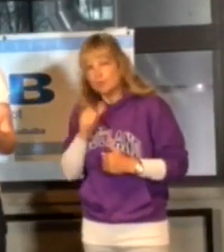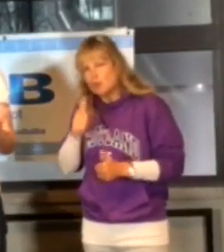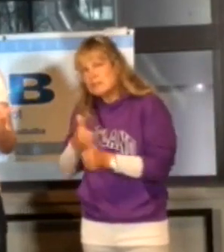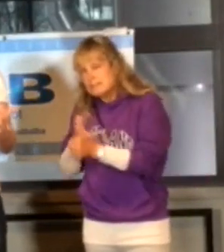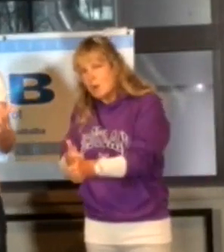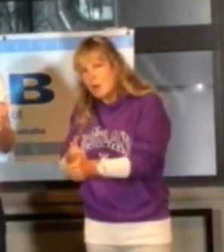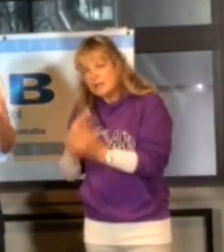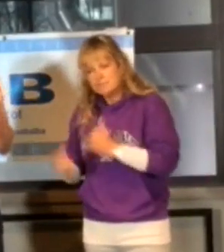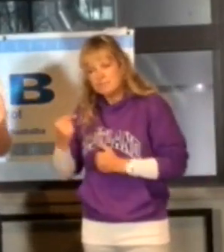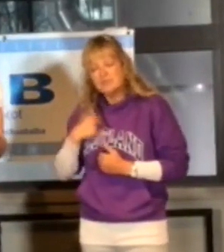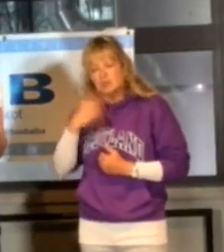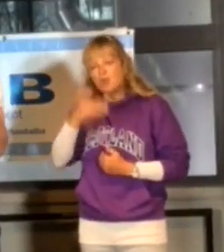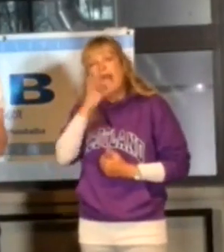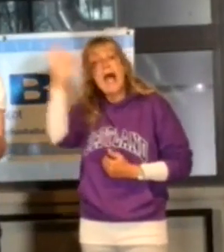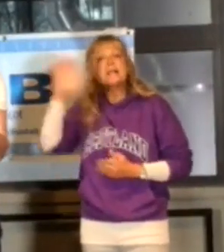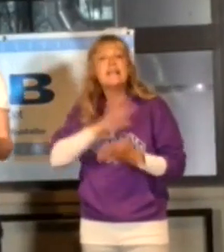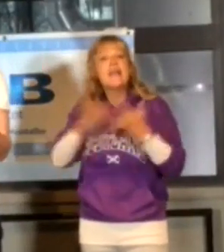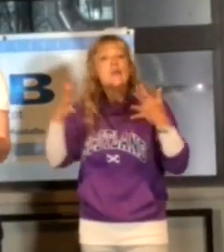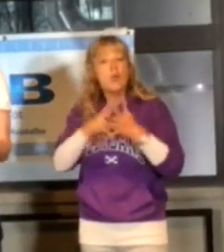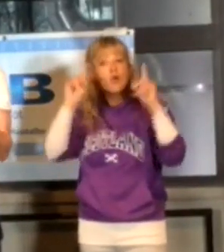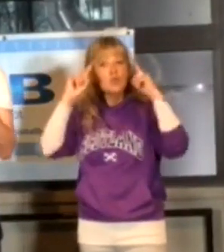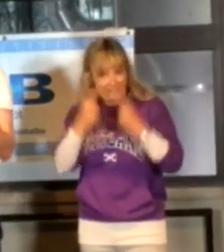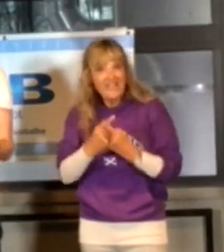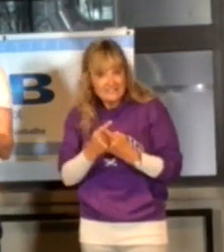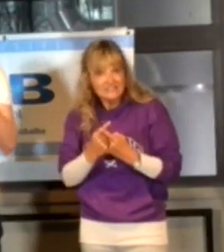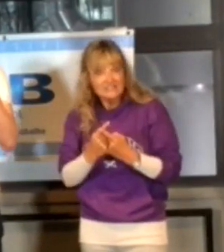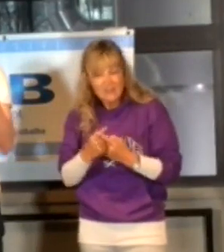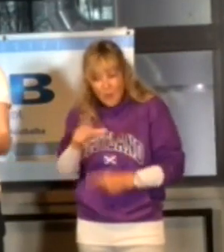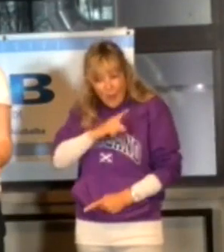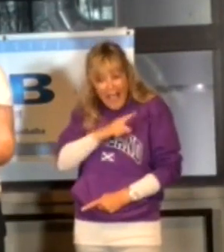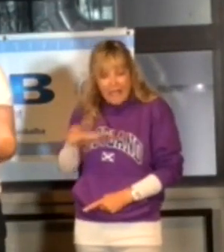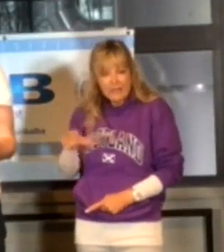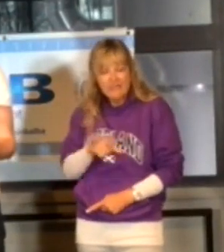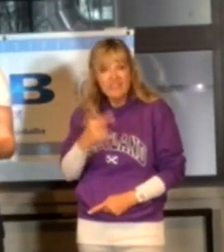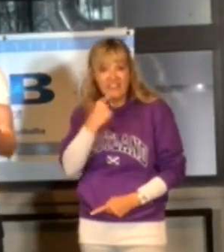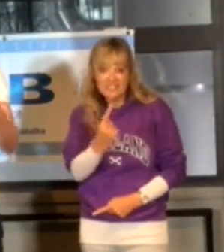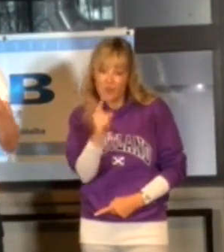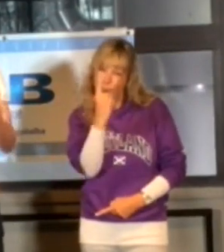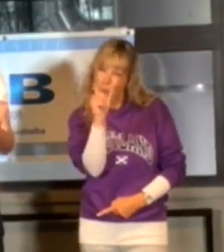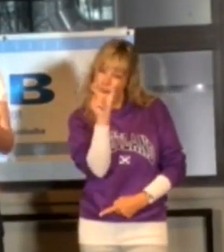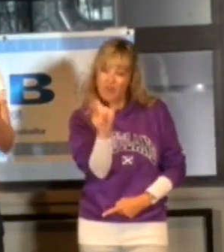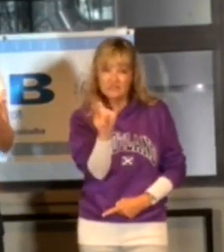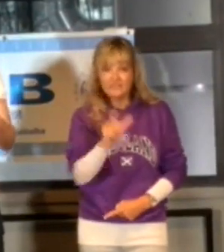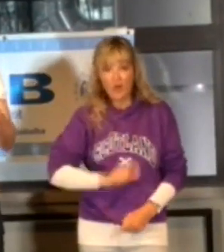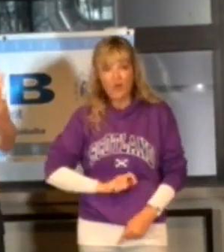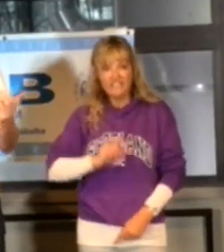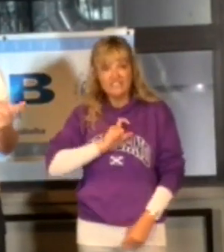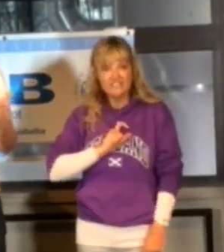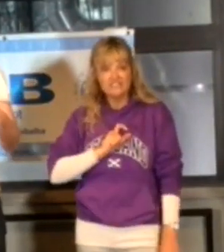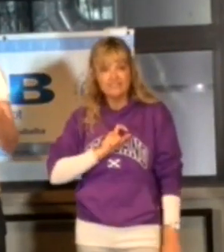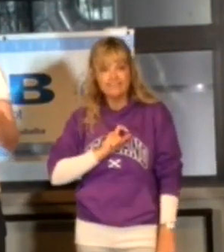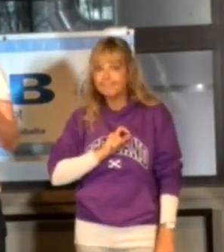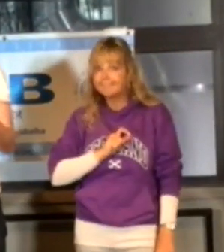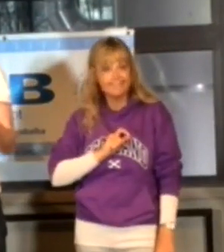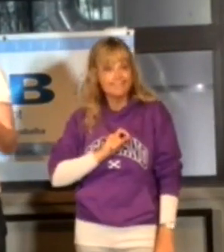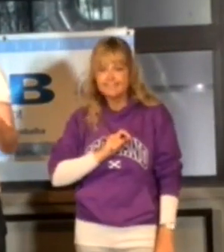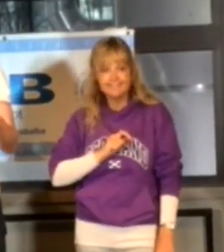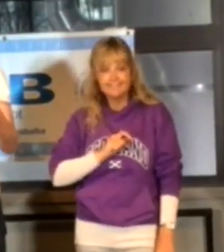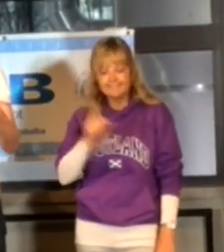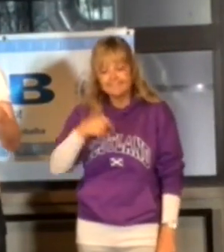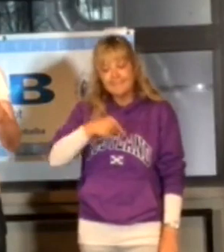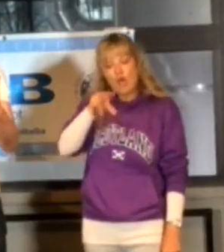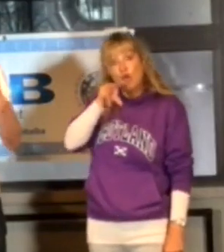Watt University to examine that. It just comes down to this one word, confidence. And no supporter up here has less